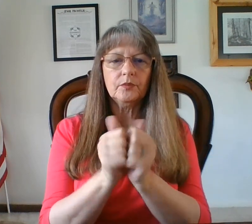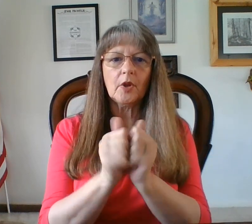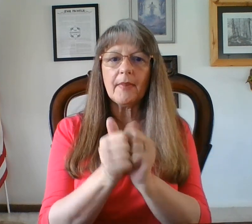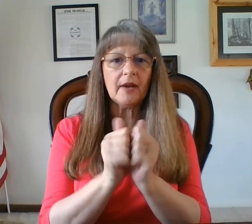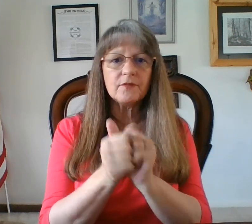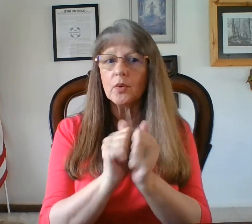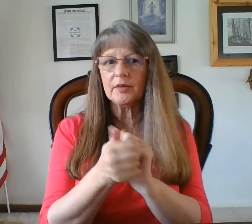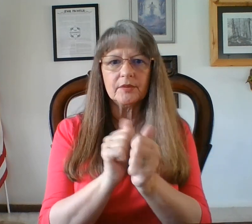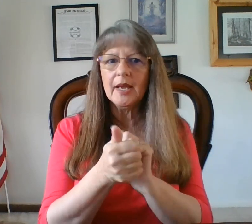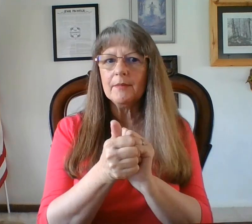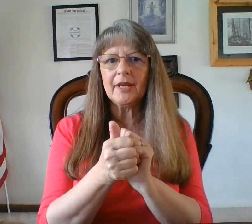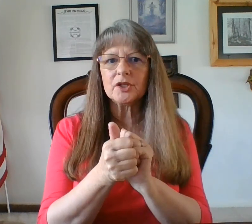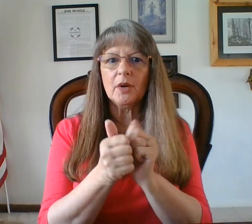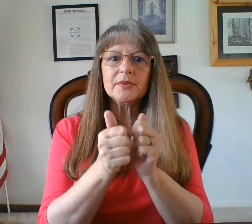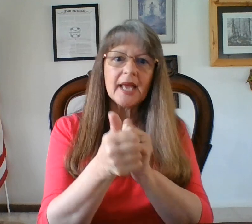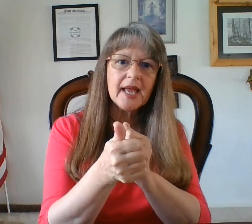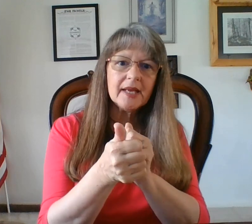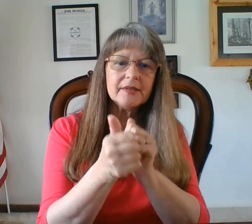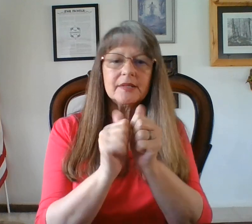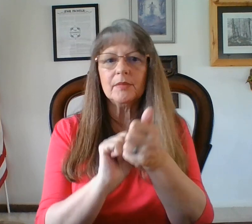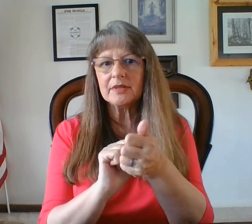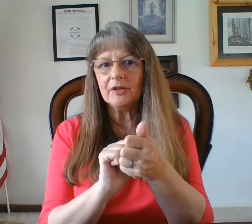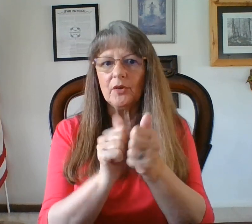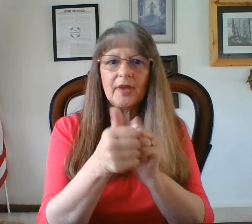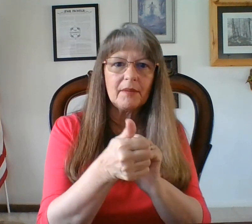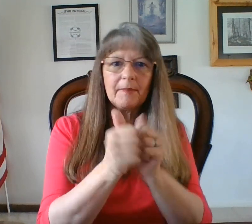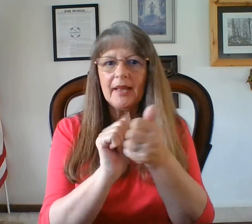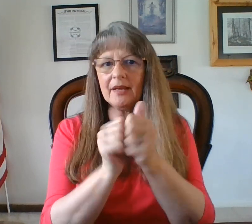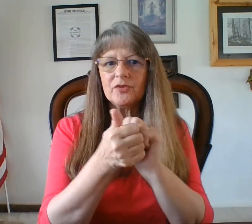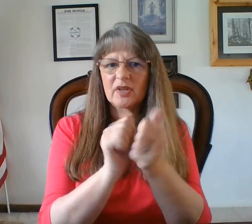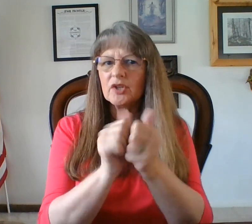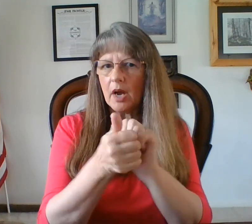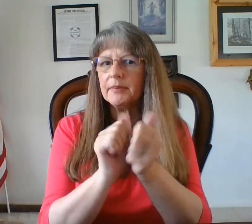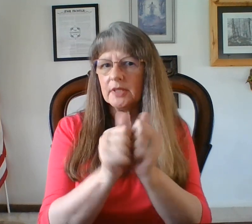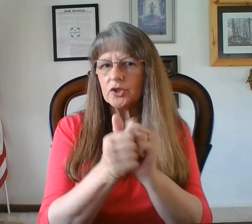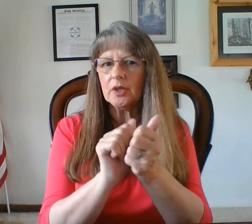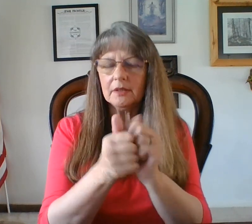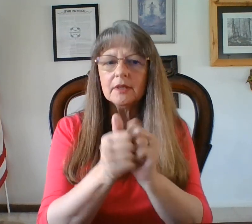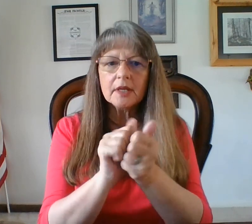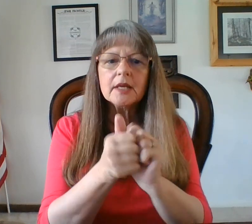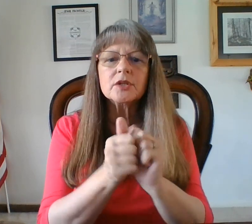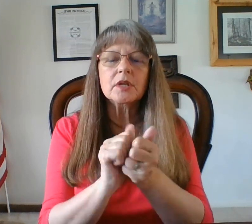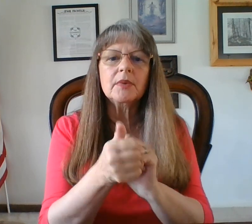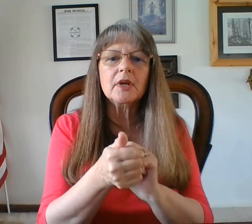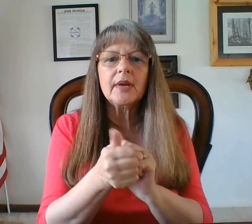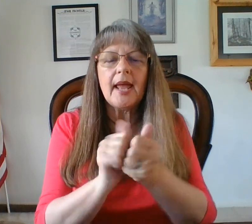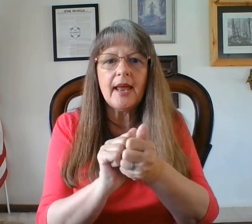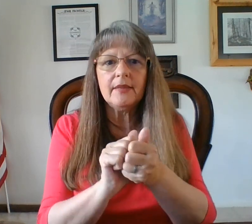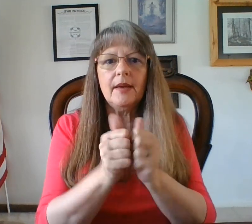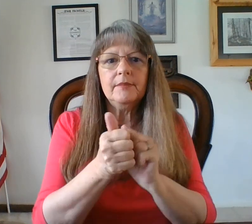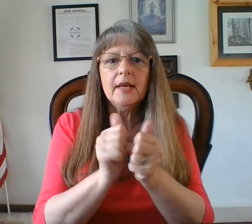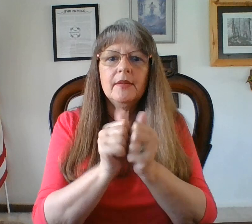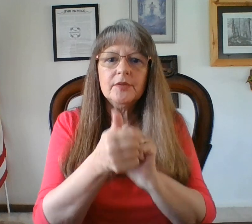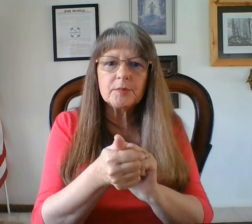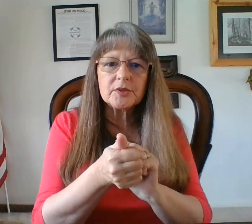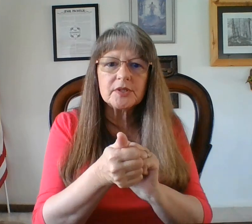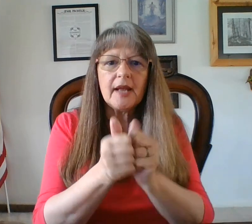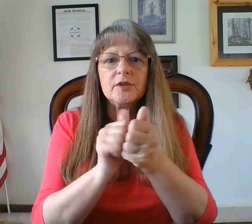Go back and forth because someone's ahead, someone, and they come up ahead. So it's a competition. It's someone going ahead of them. This person's ahead, this